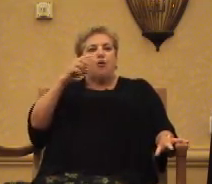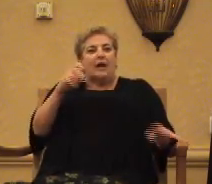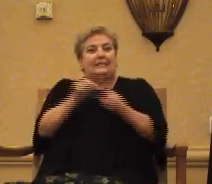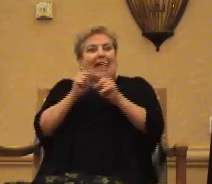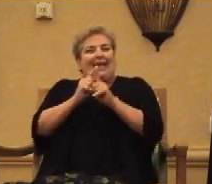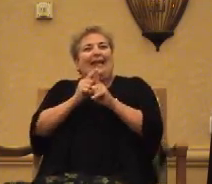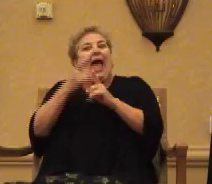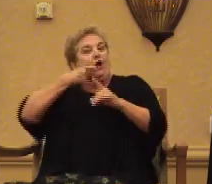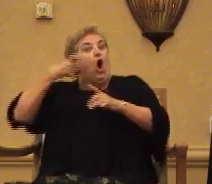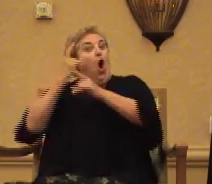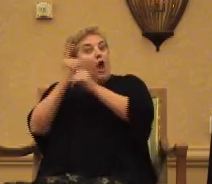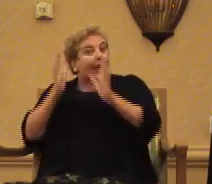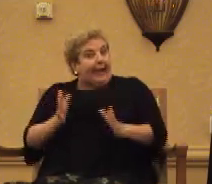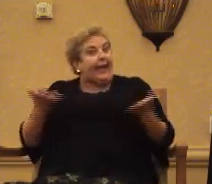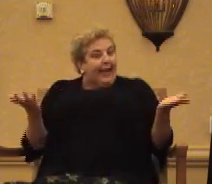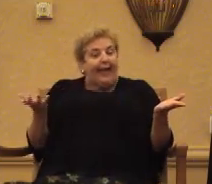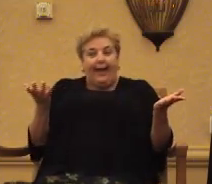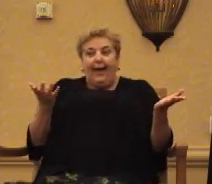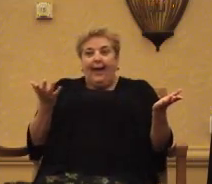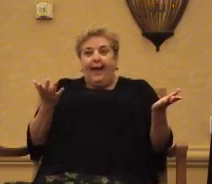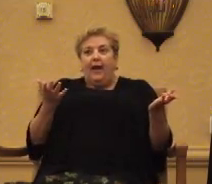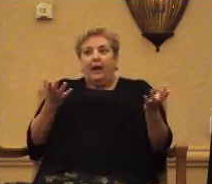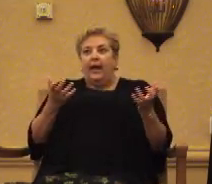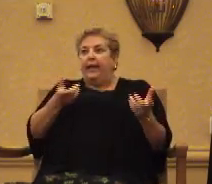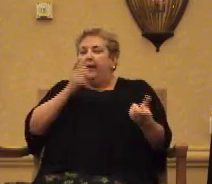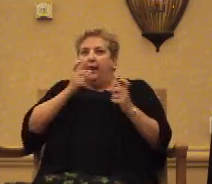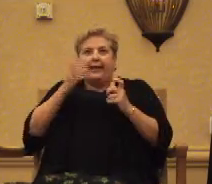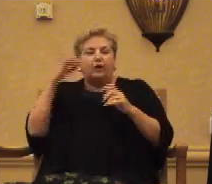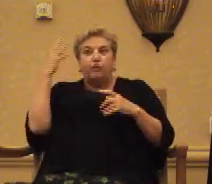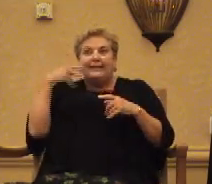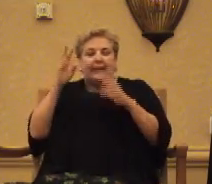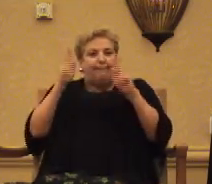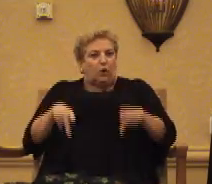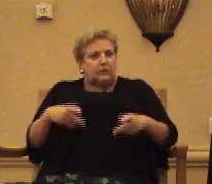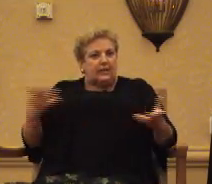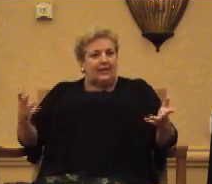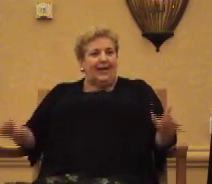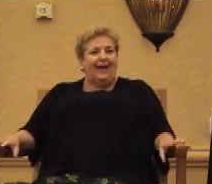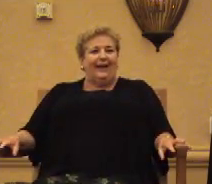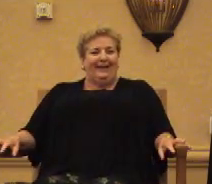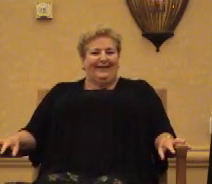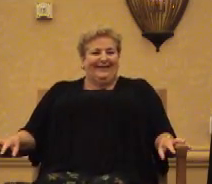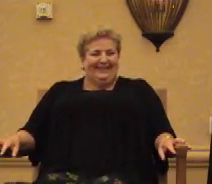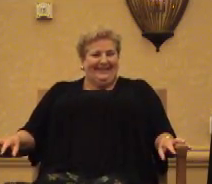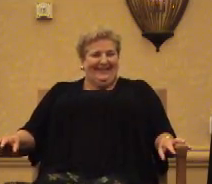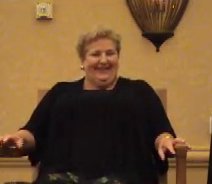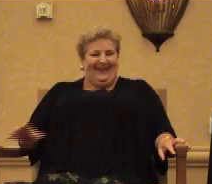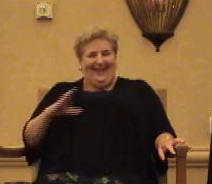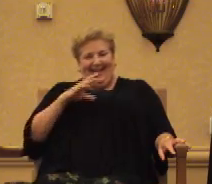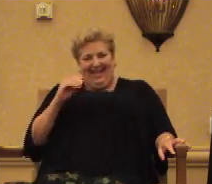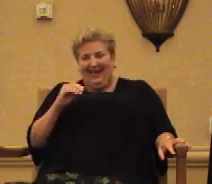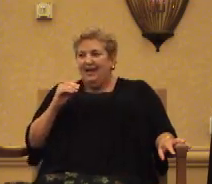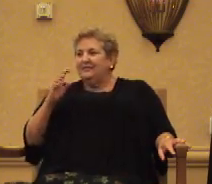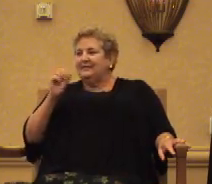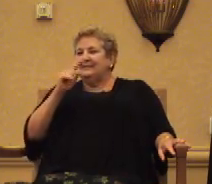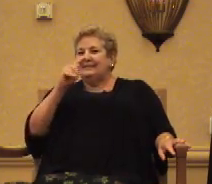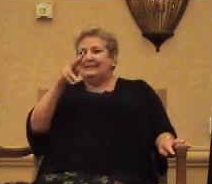I do them like a crazy person. I, I, I, talking about doing amphetamines. Why can't I